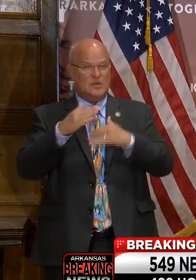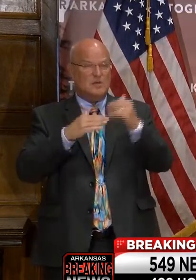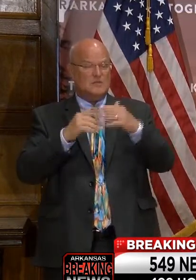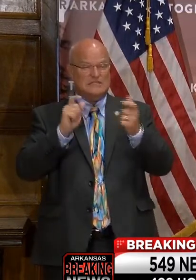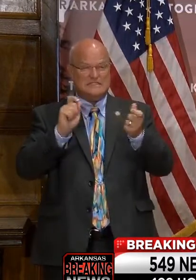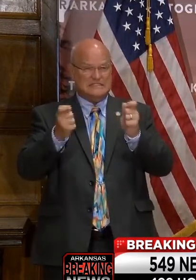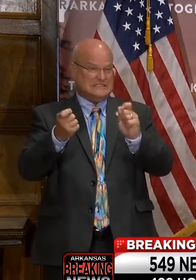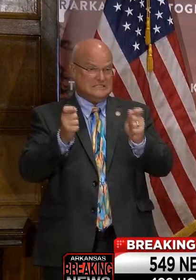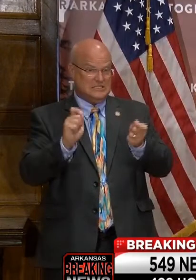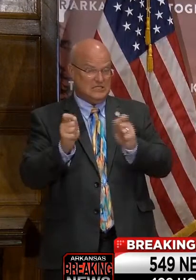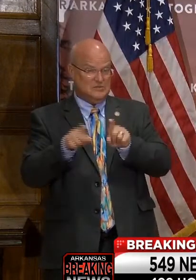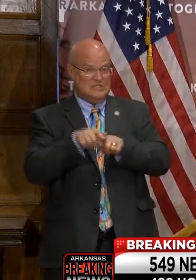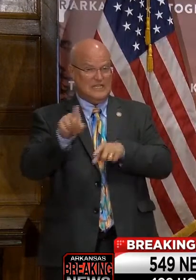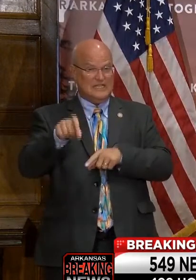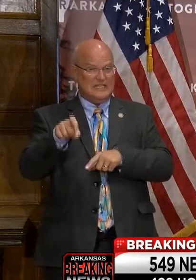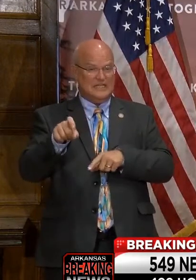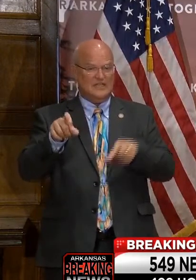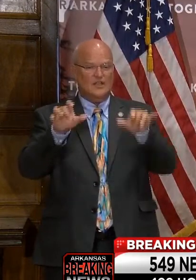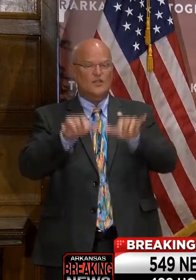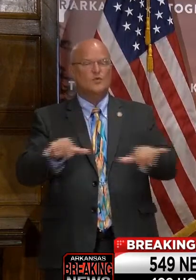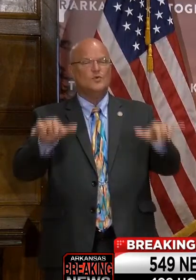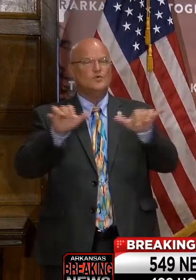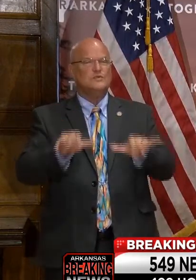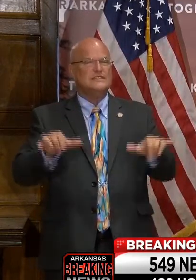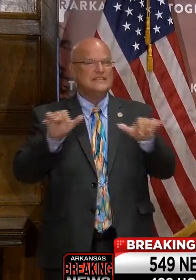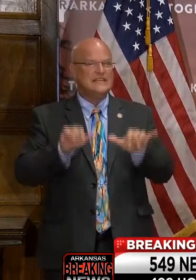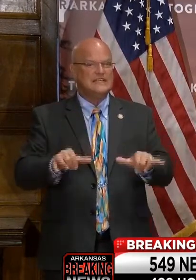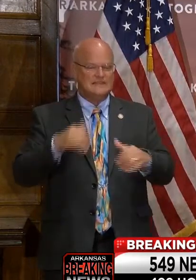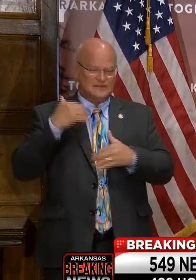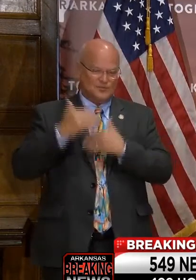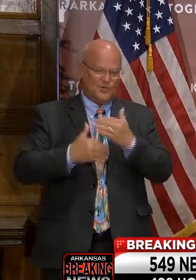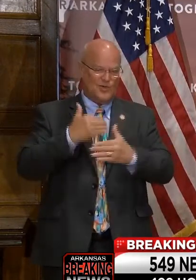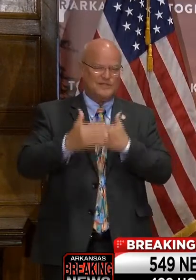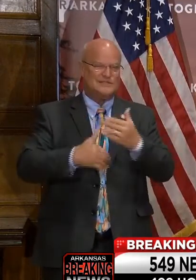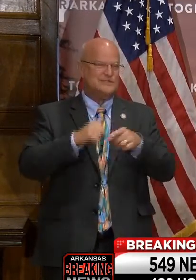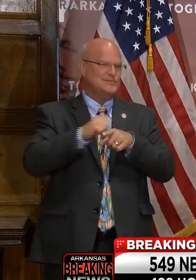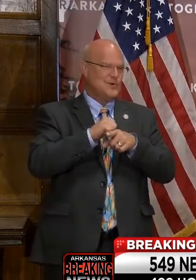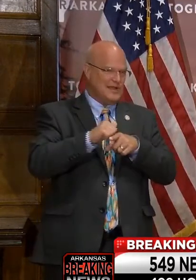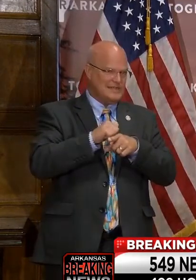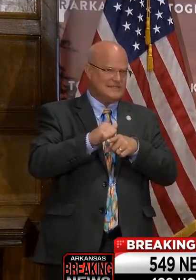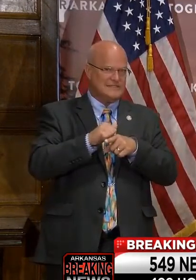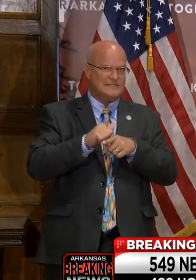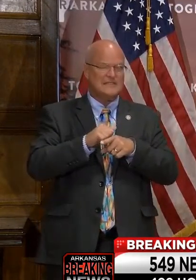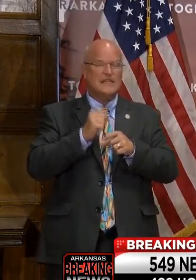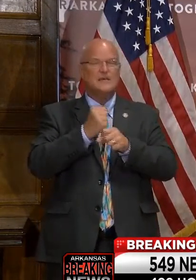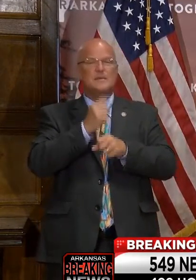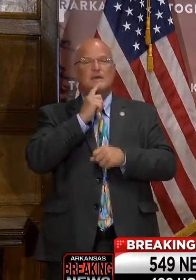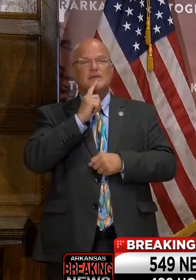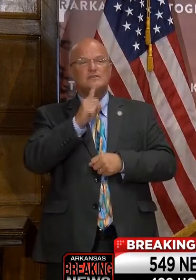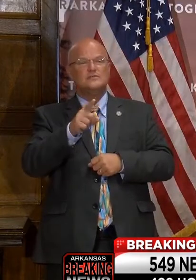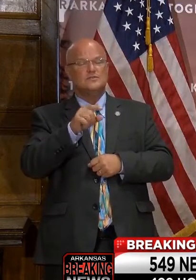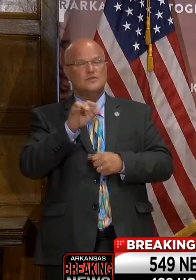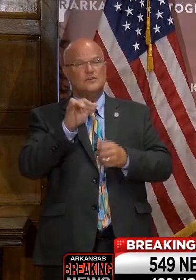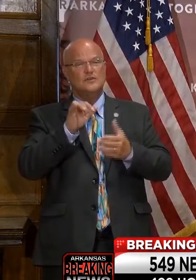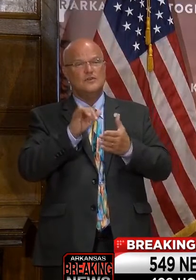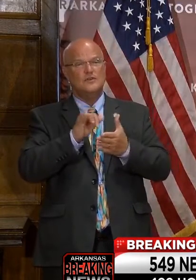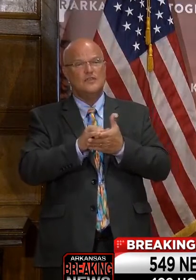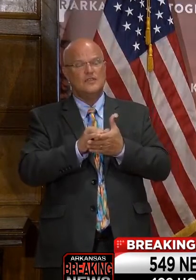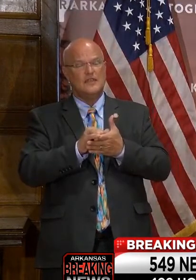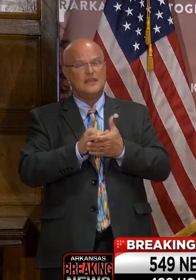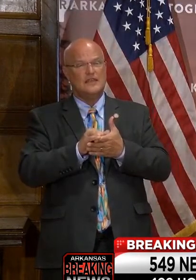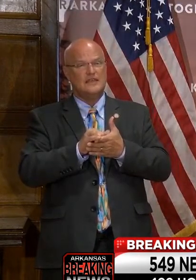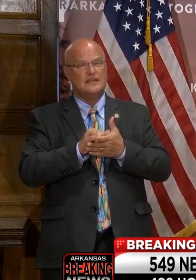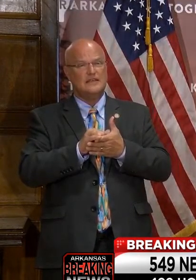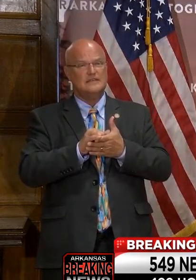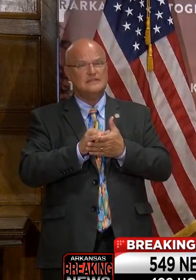building adjustments, the routines, the processes and practices, and making sure that